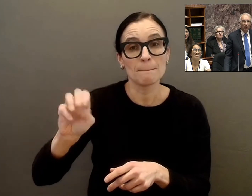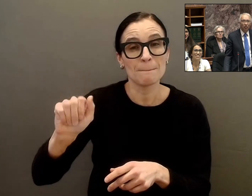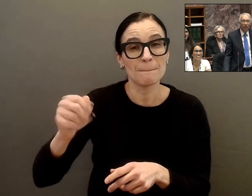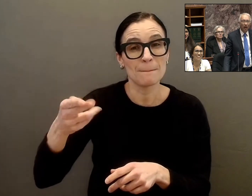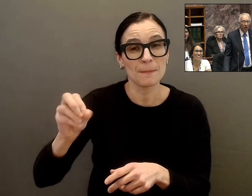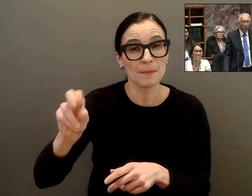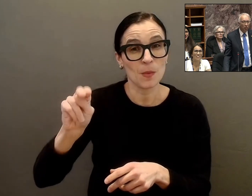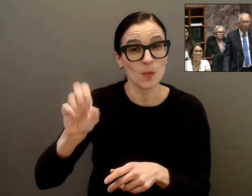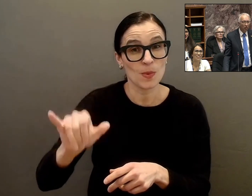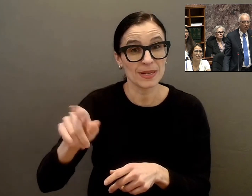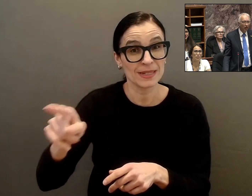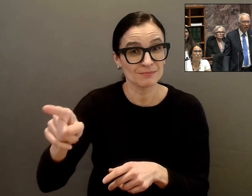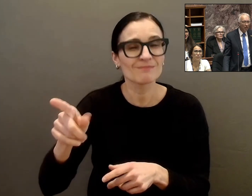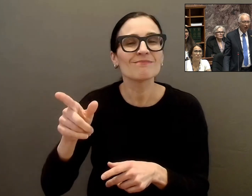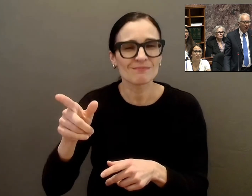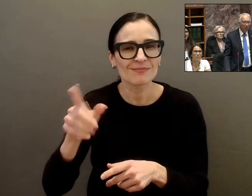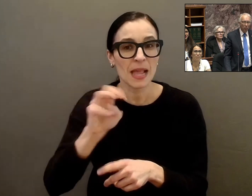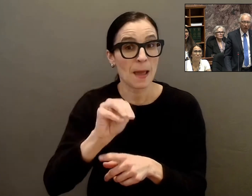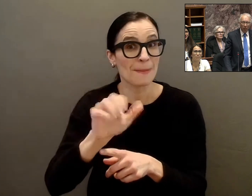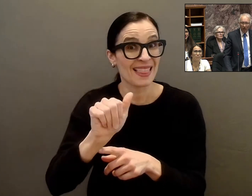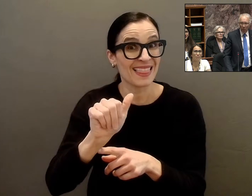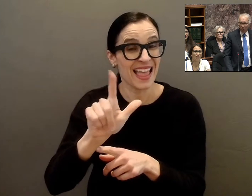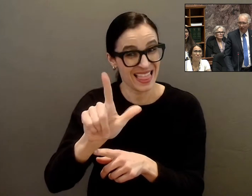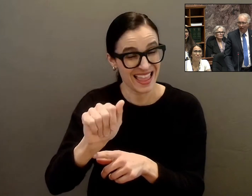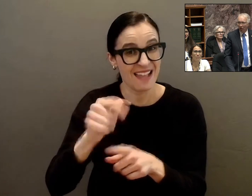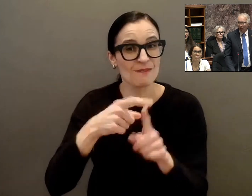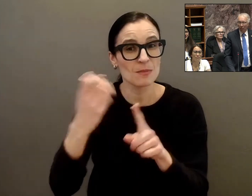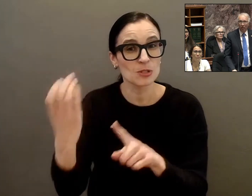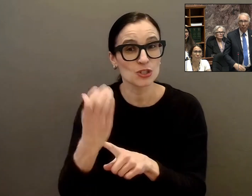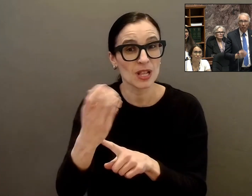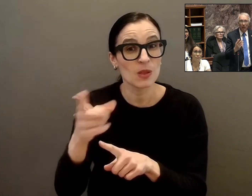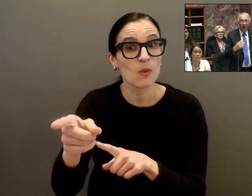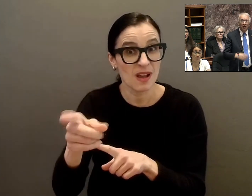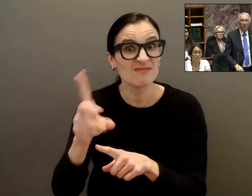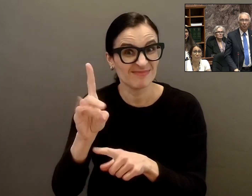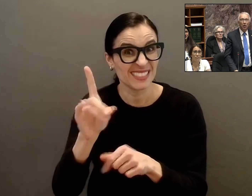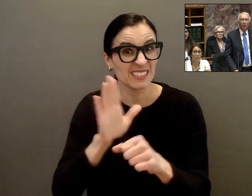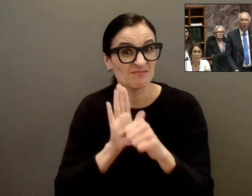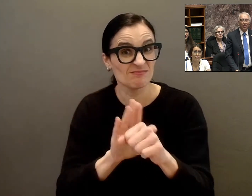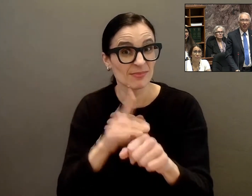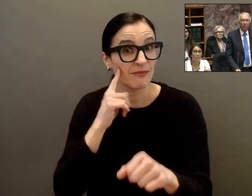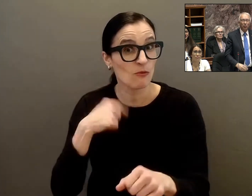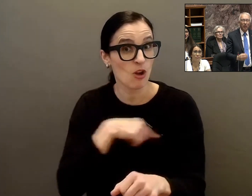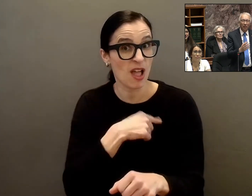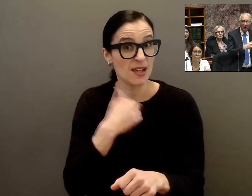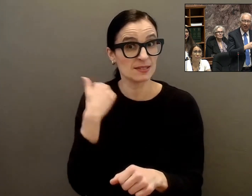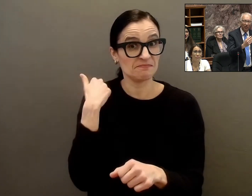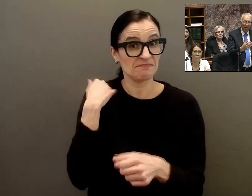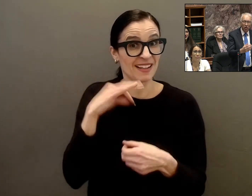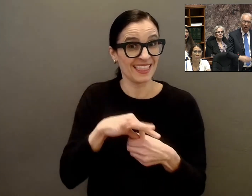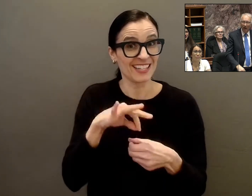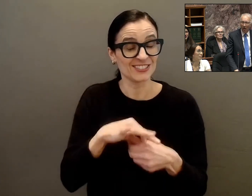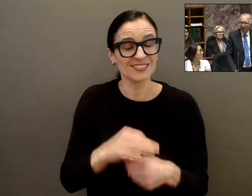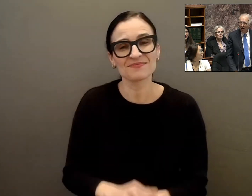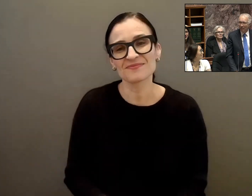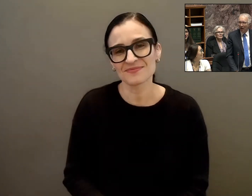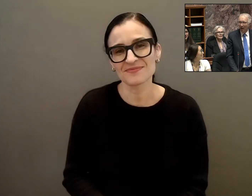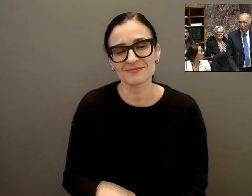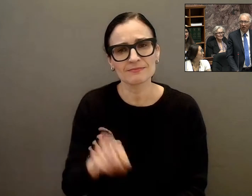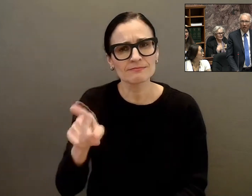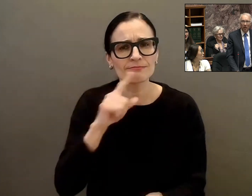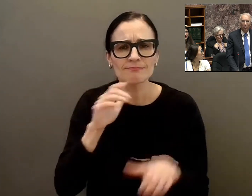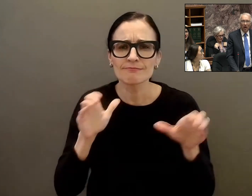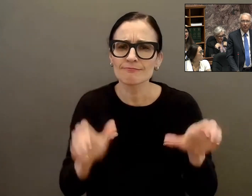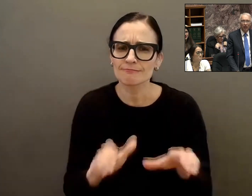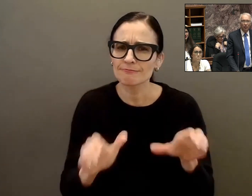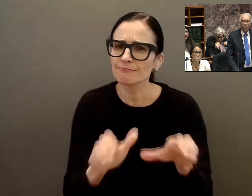last election. And I know she's doing great work in terms of this between this last election and now. And